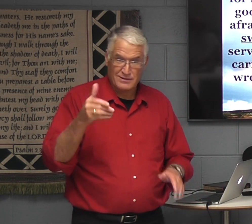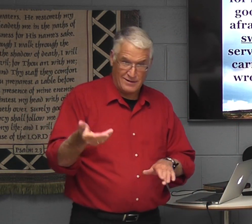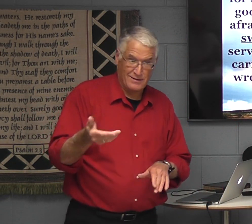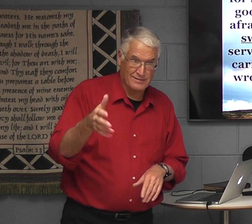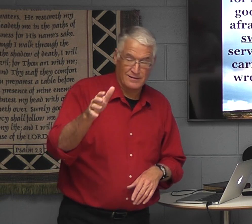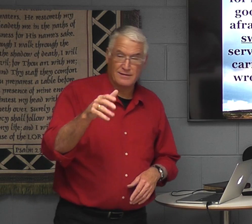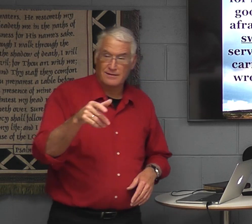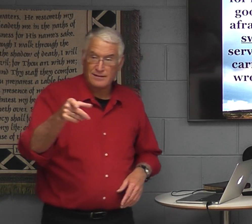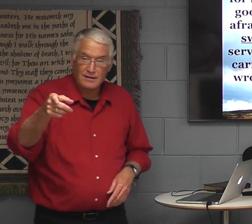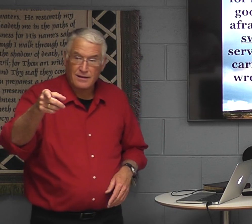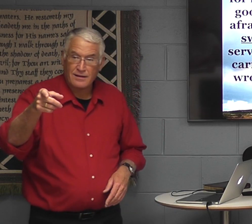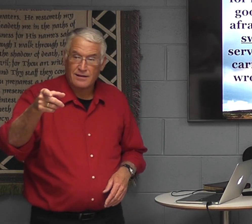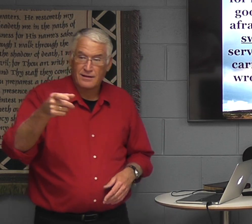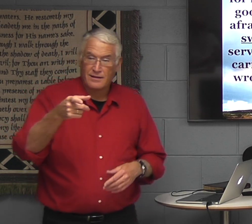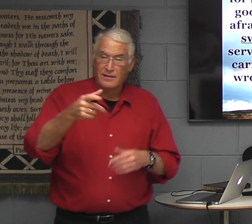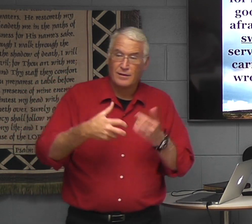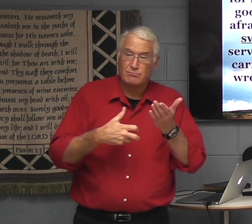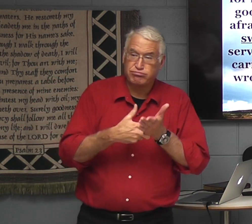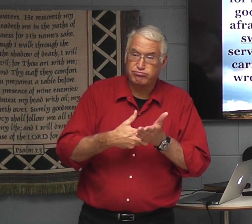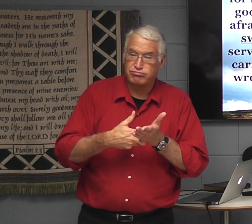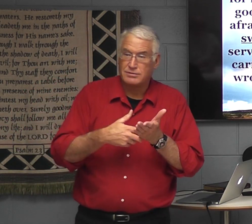Kind of like a gun to kill someone?